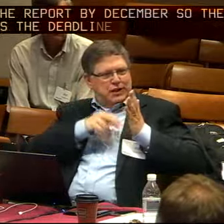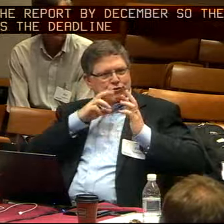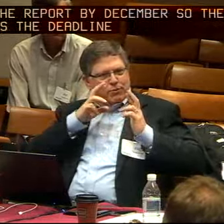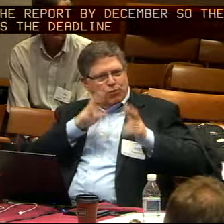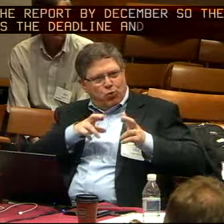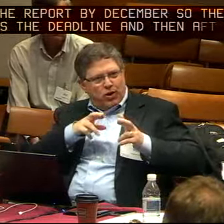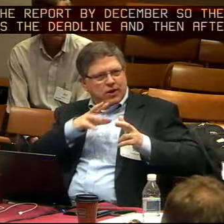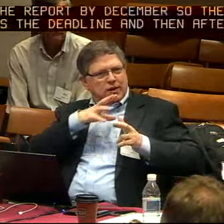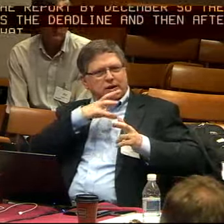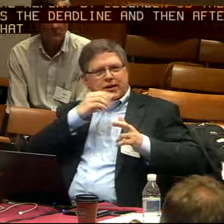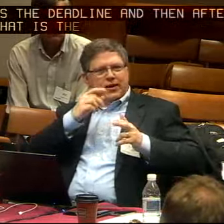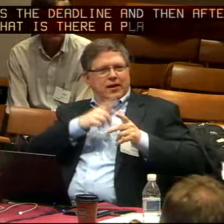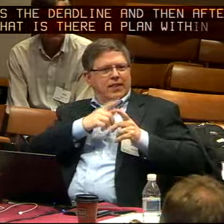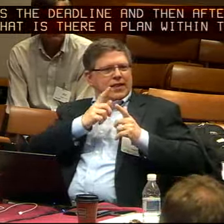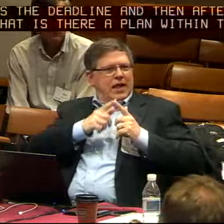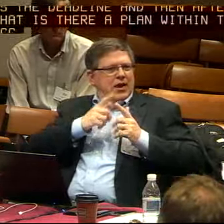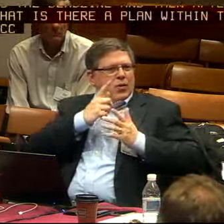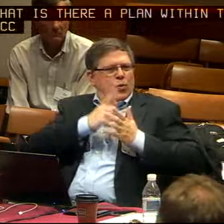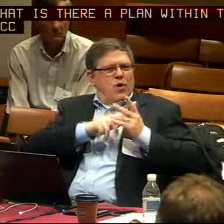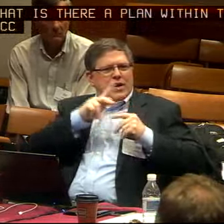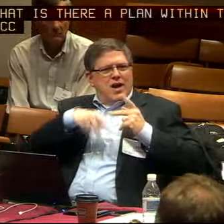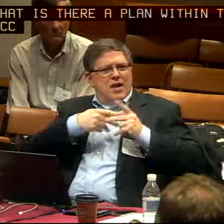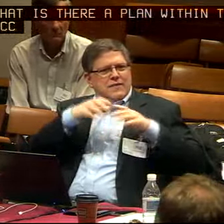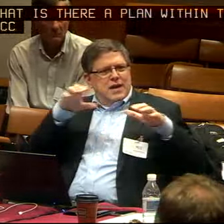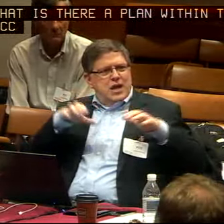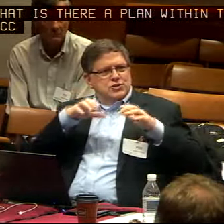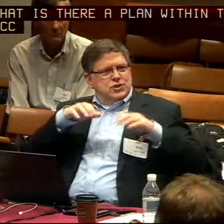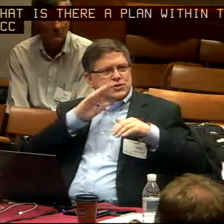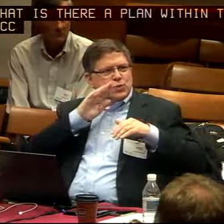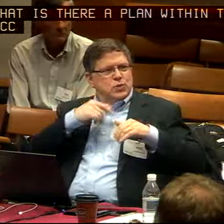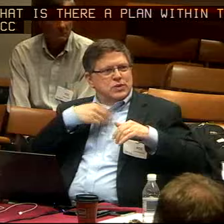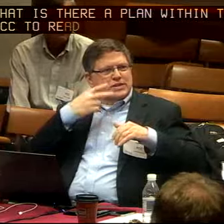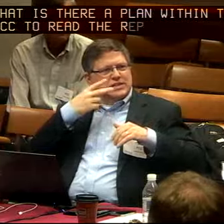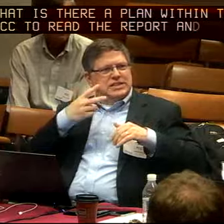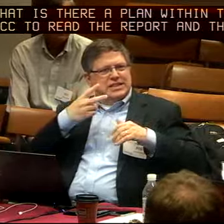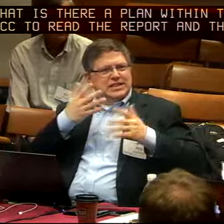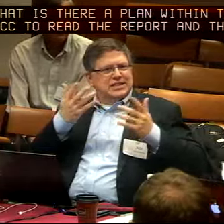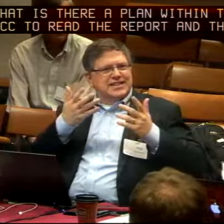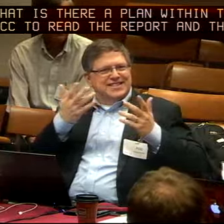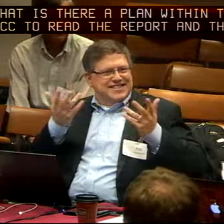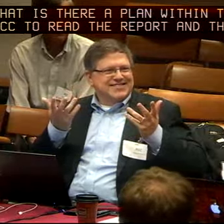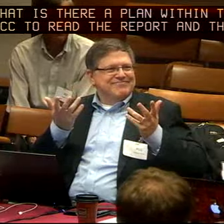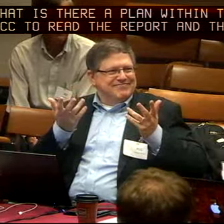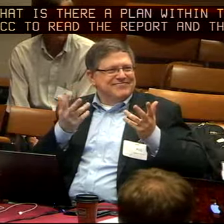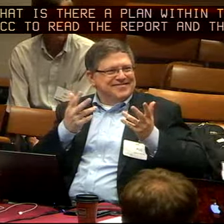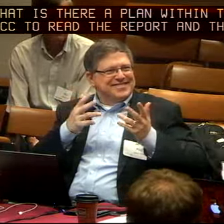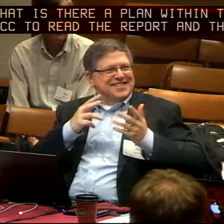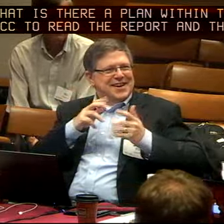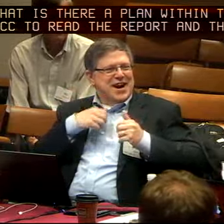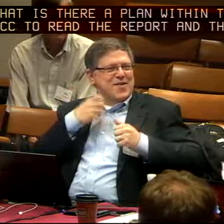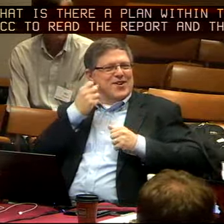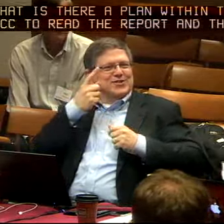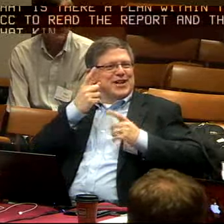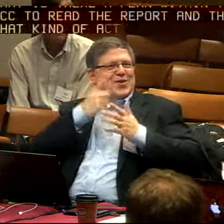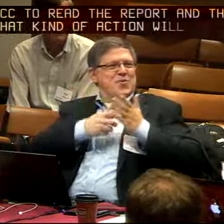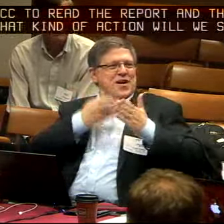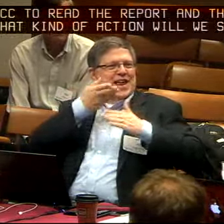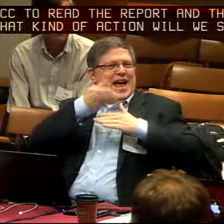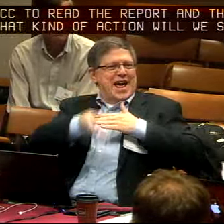to read the report? And then what kind of action will we see? So I just